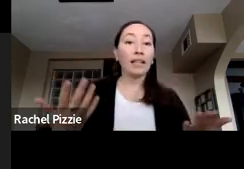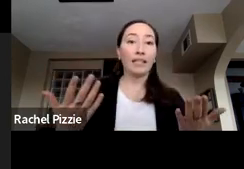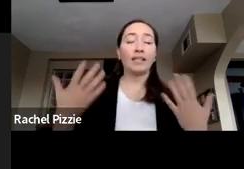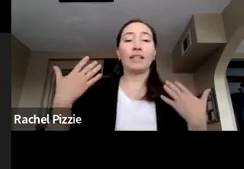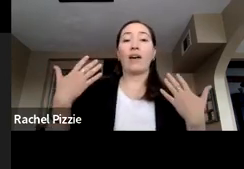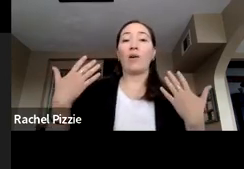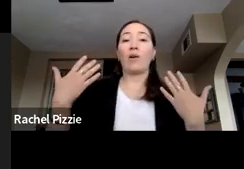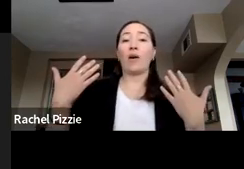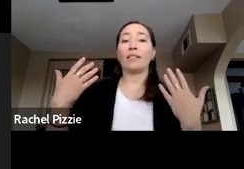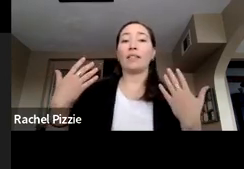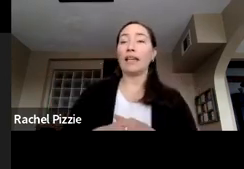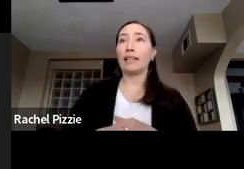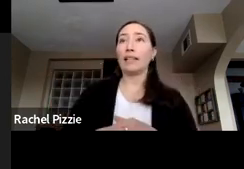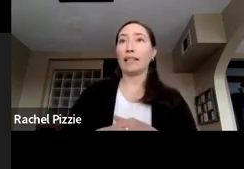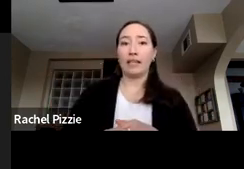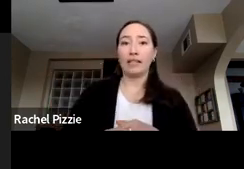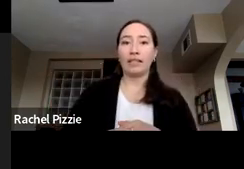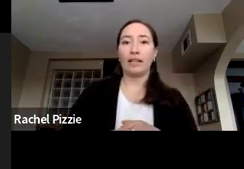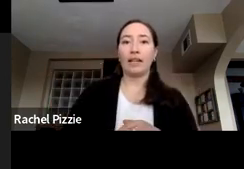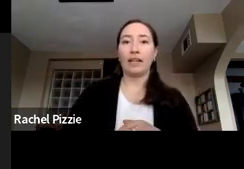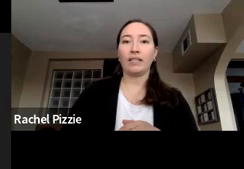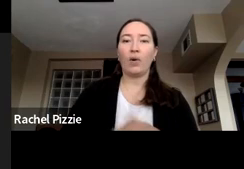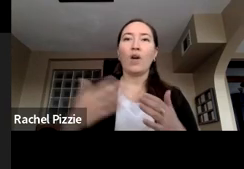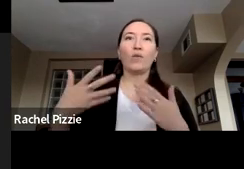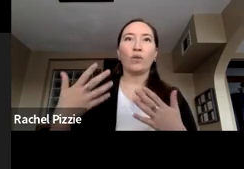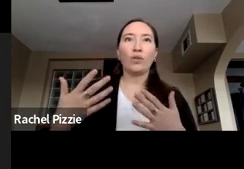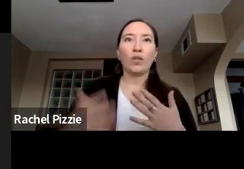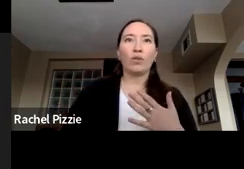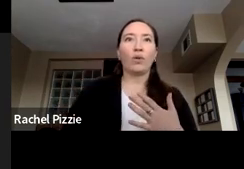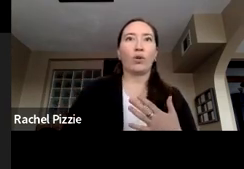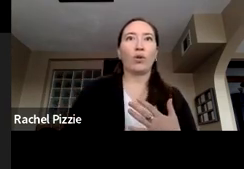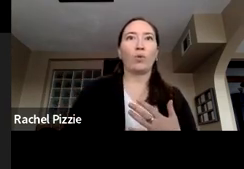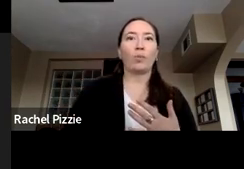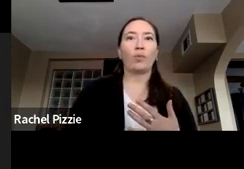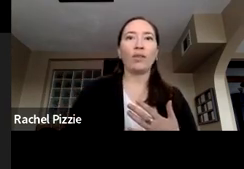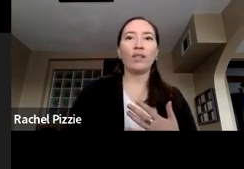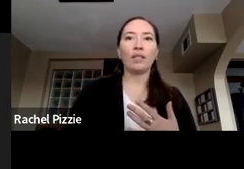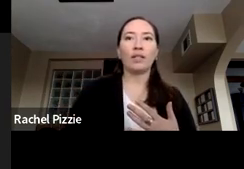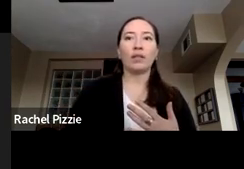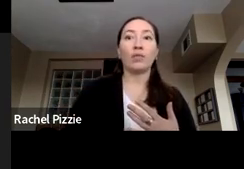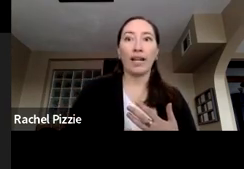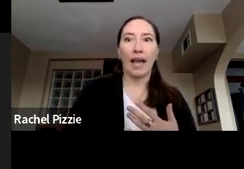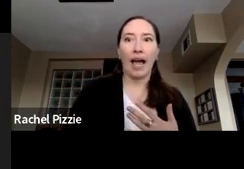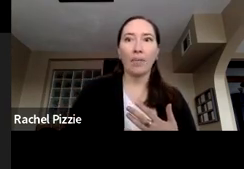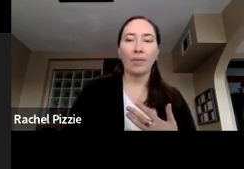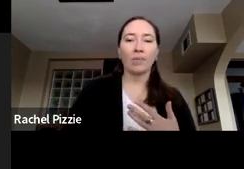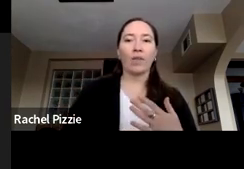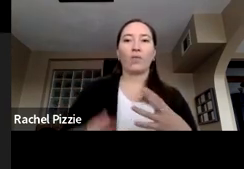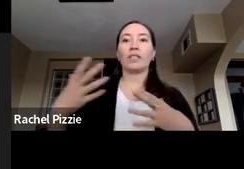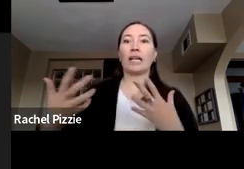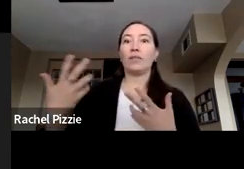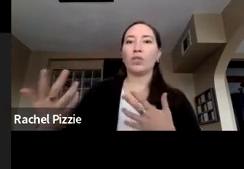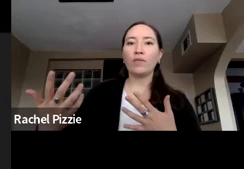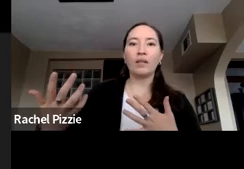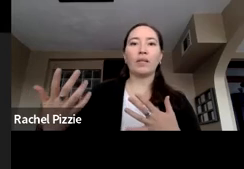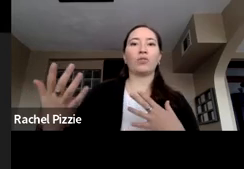And Gallaudet now has a site license. And so for those of you who were previously using REDCap for